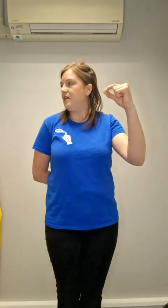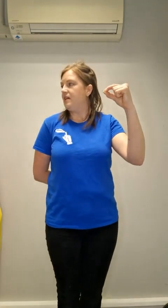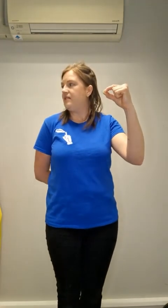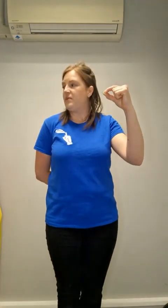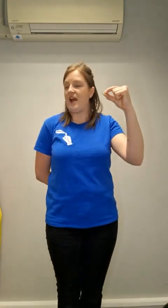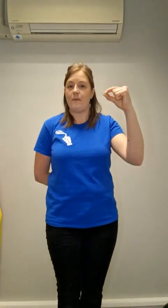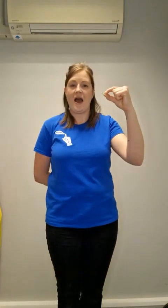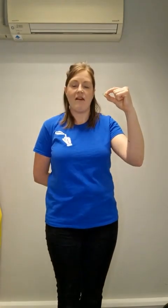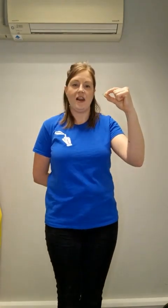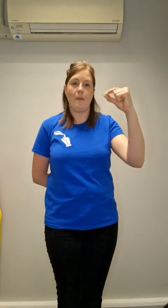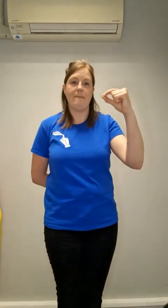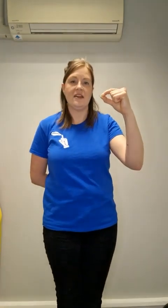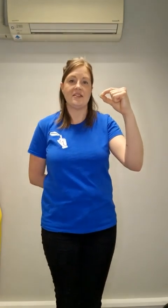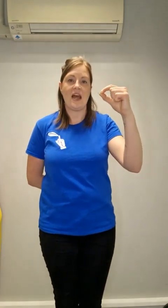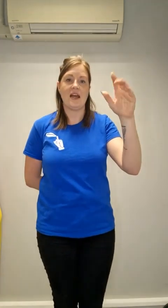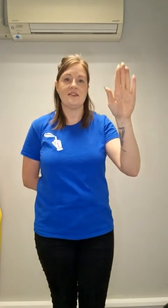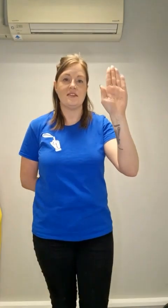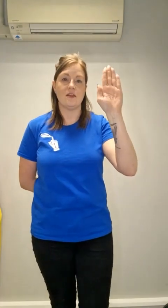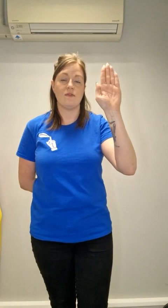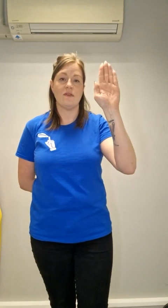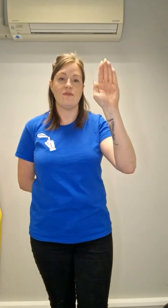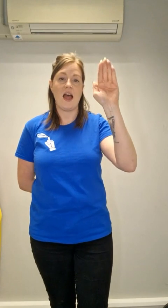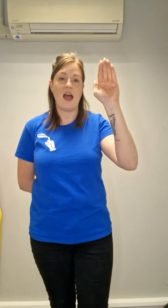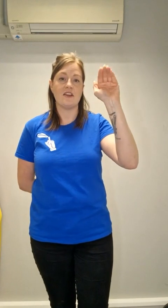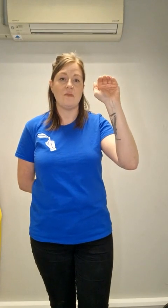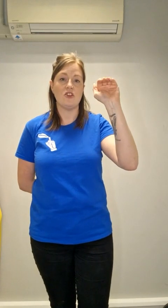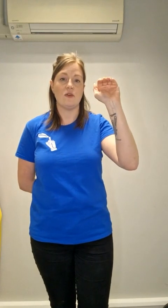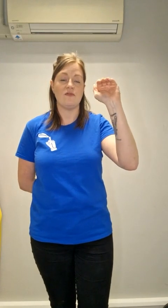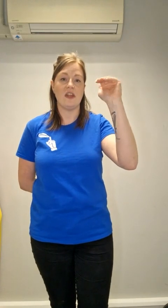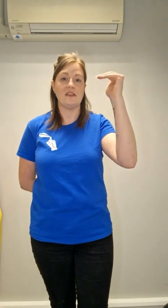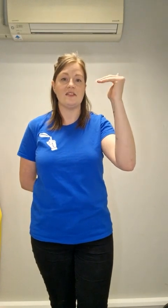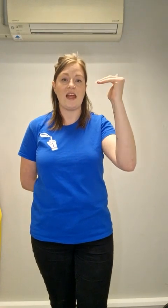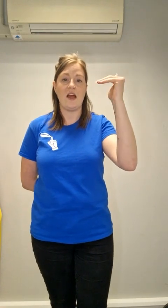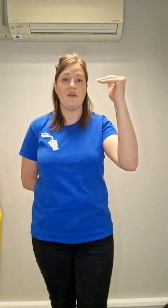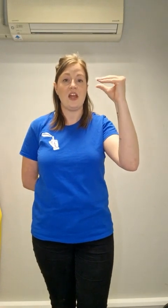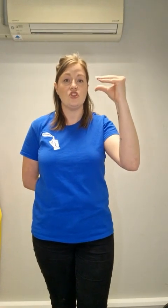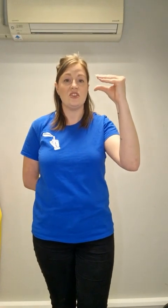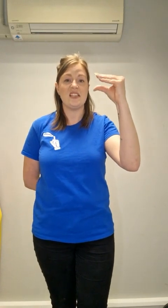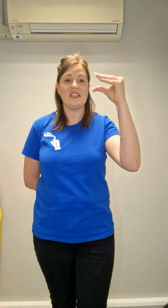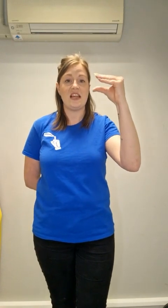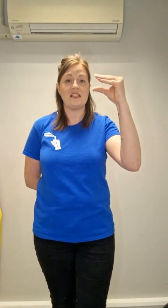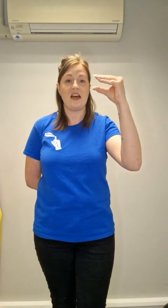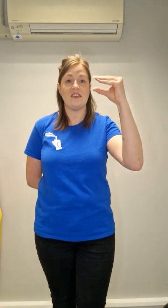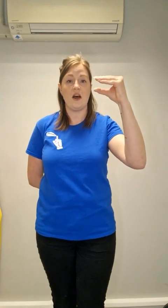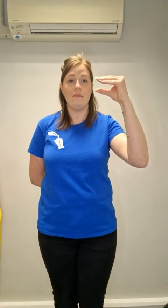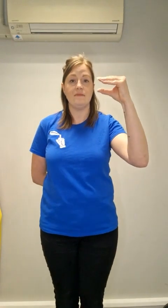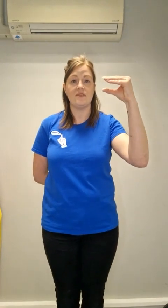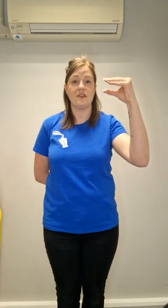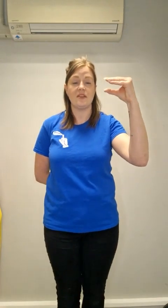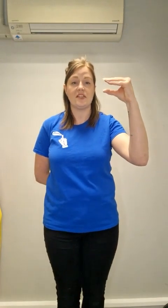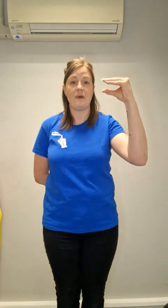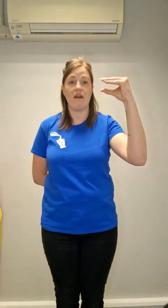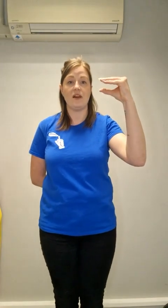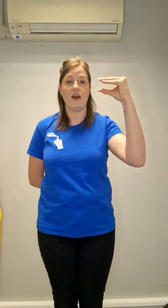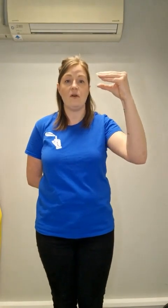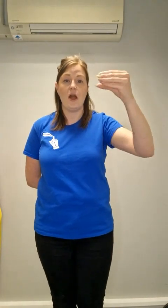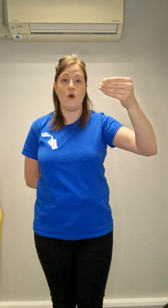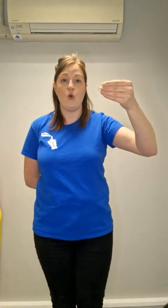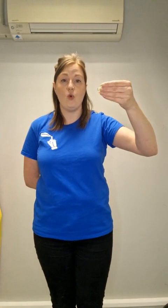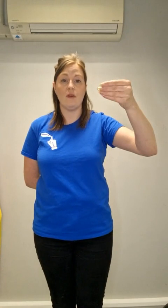Then we have a parallel bent hand. So from the flat hand, bend your fingers down. Just extend that thumb so that it's parallel, but all of